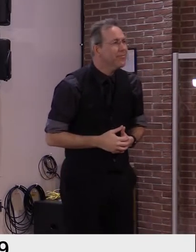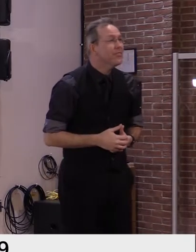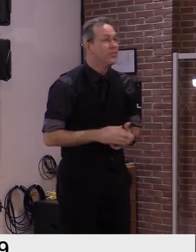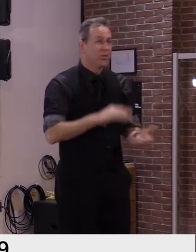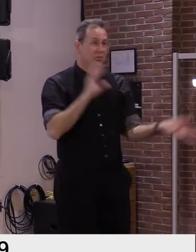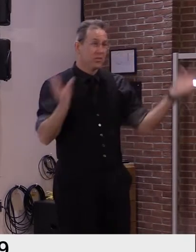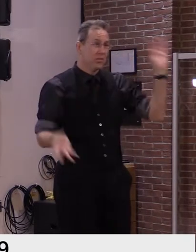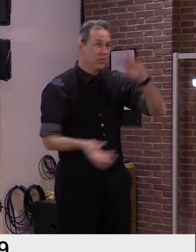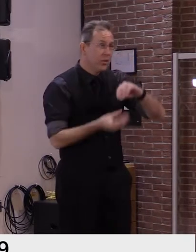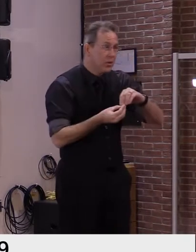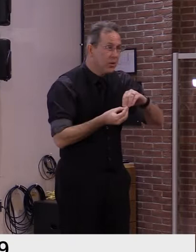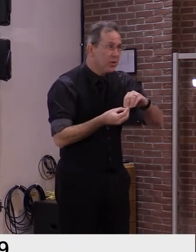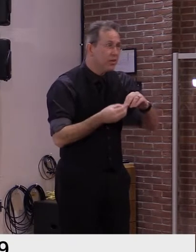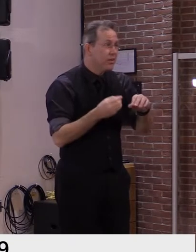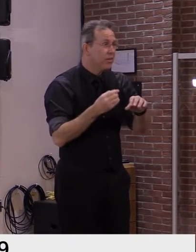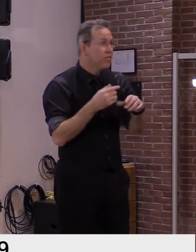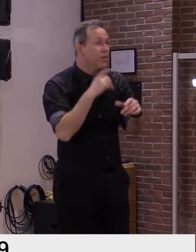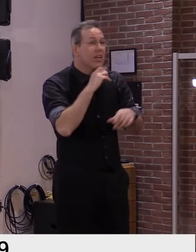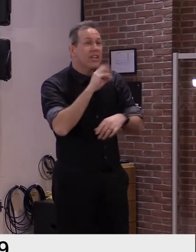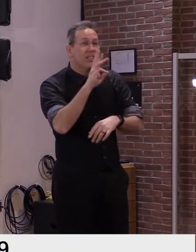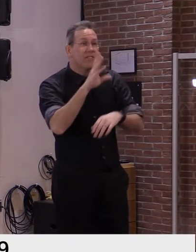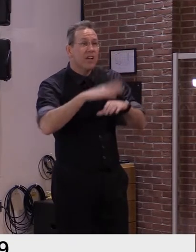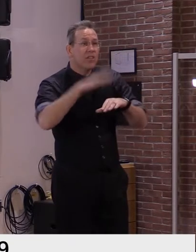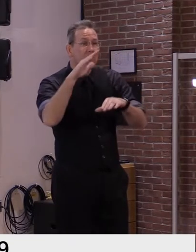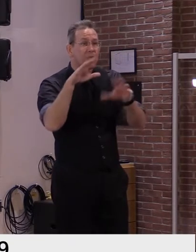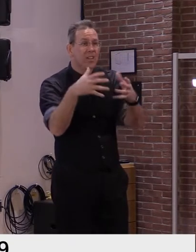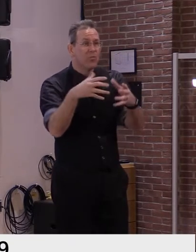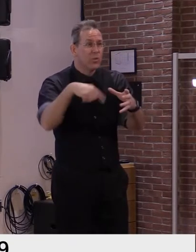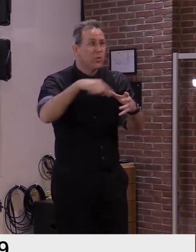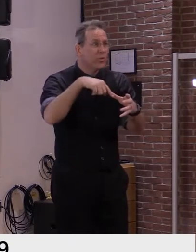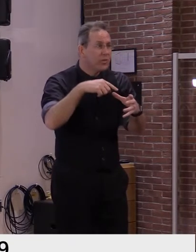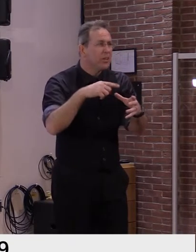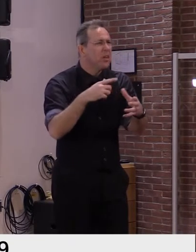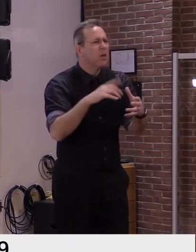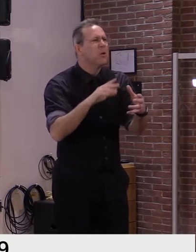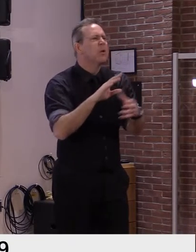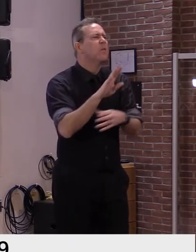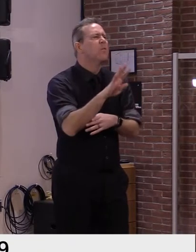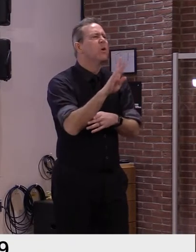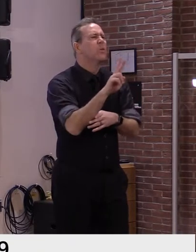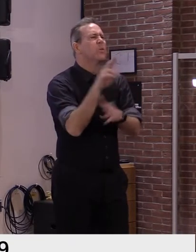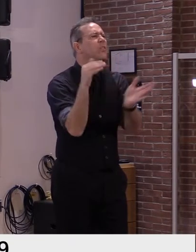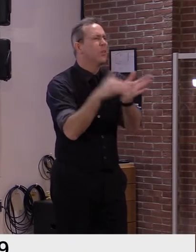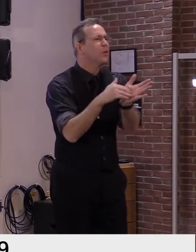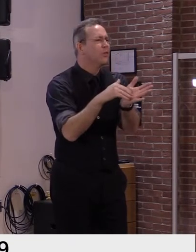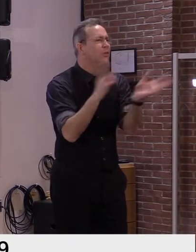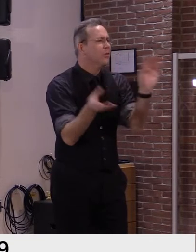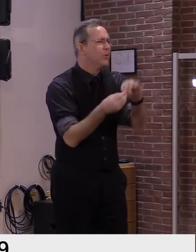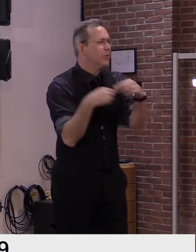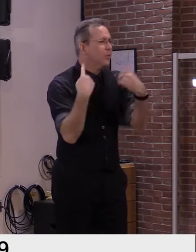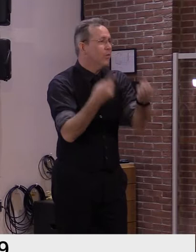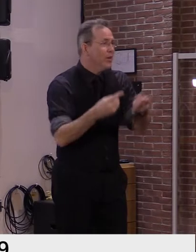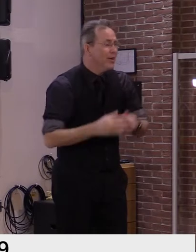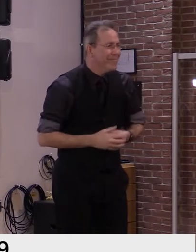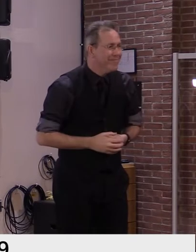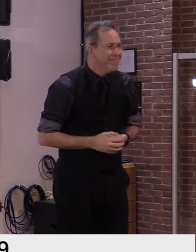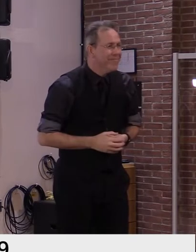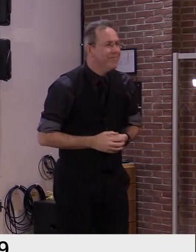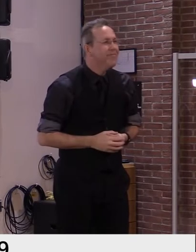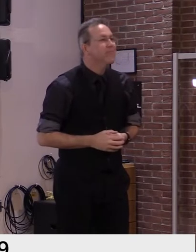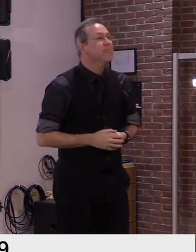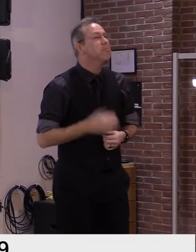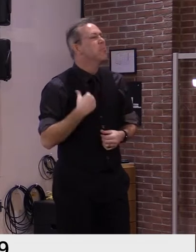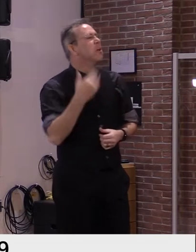65 to 69-year-old group is approximately 42,000. We expect that we will